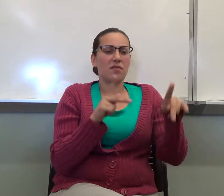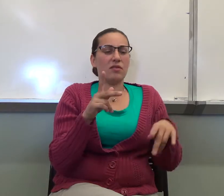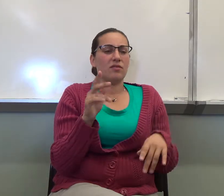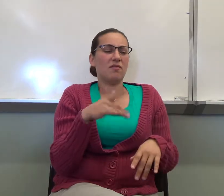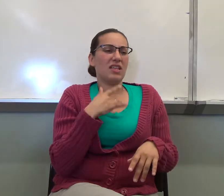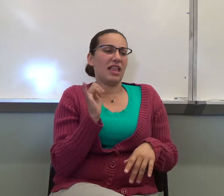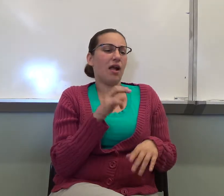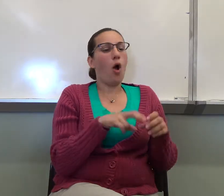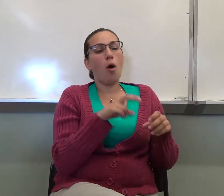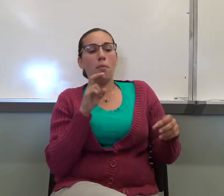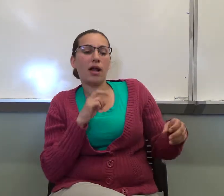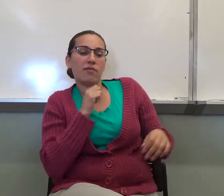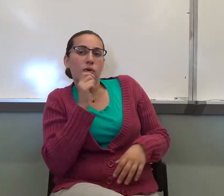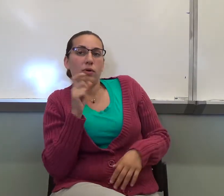easy.